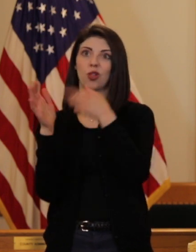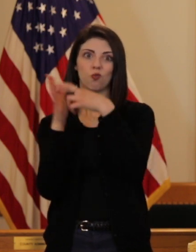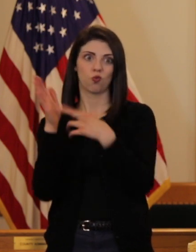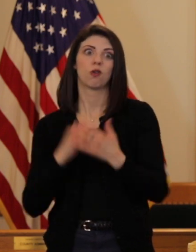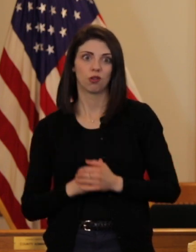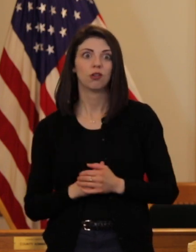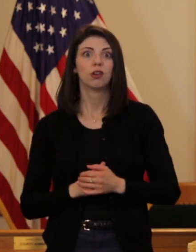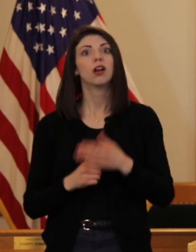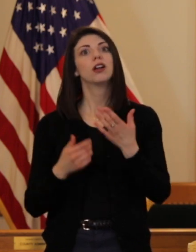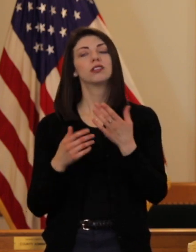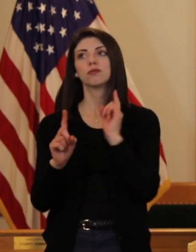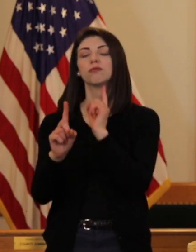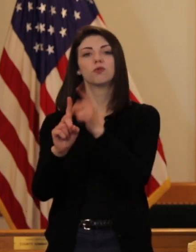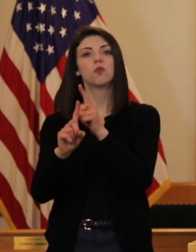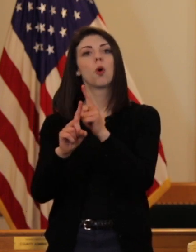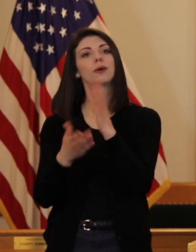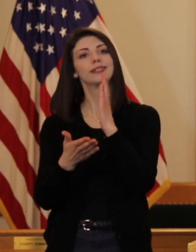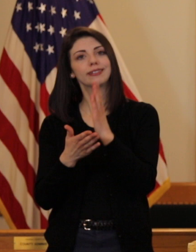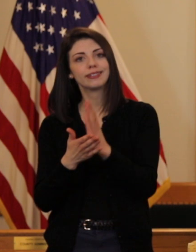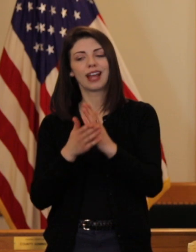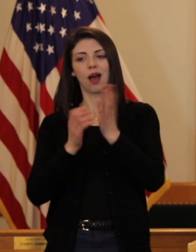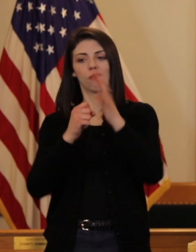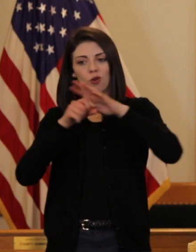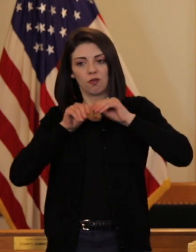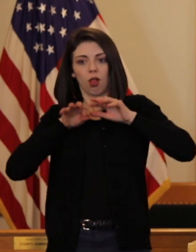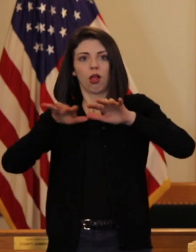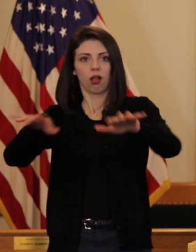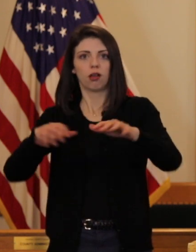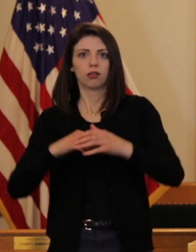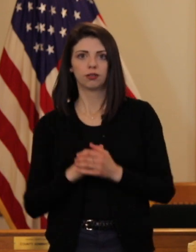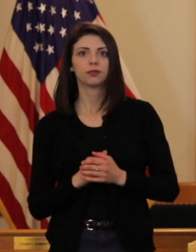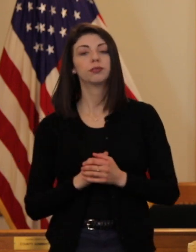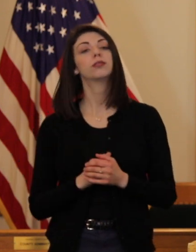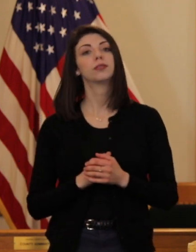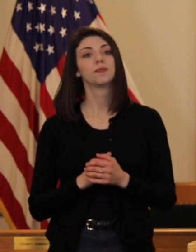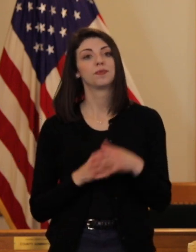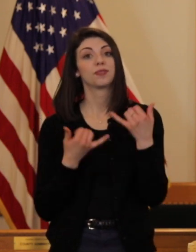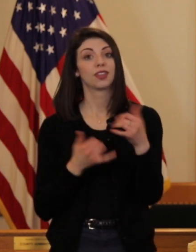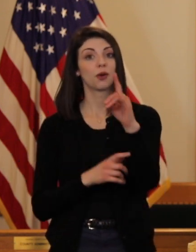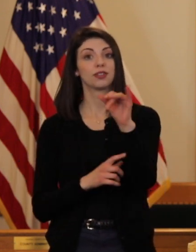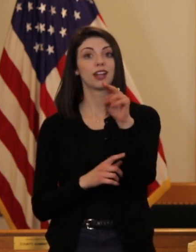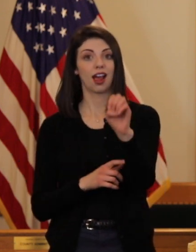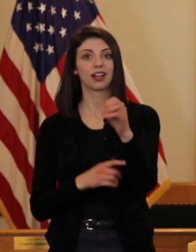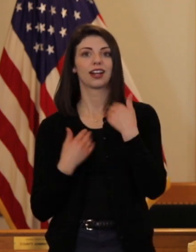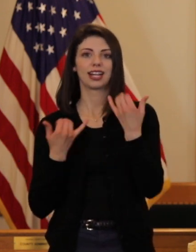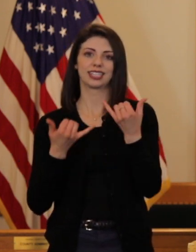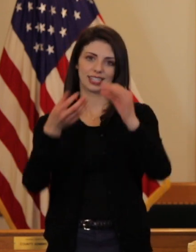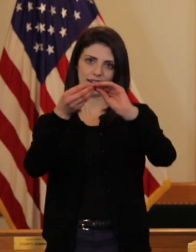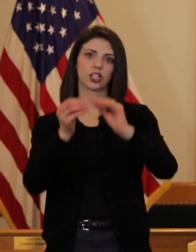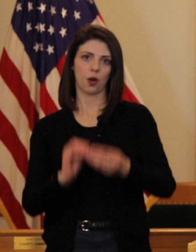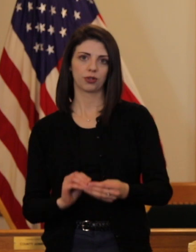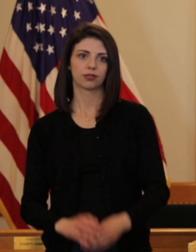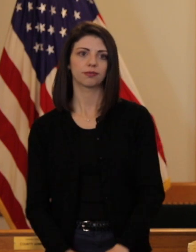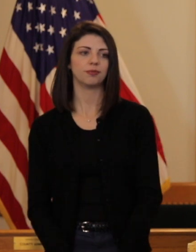of this deadly virus. I thank you for your cooperation. And now Diane Oldenburg will give today's report on COVID-19 cases